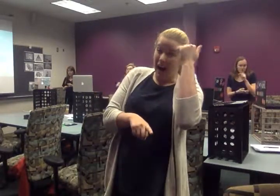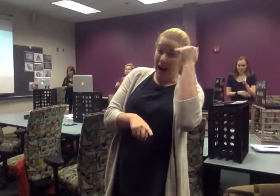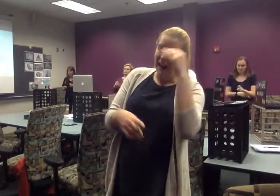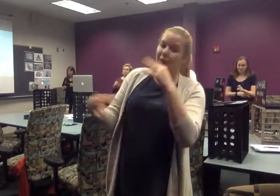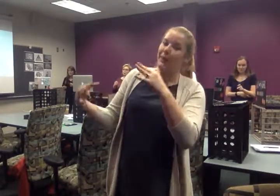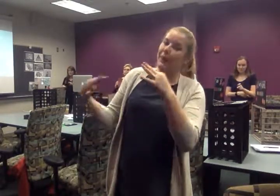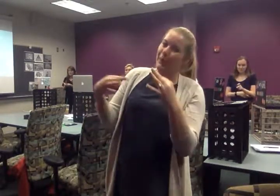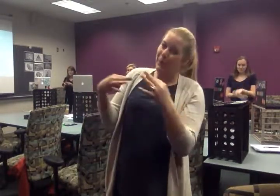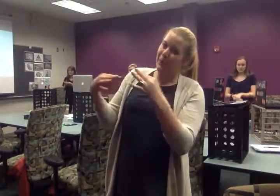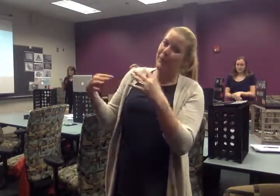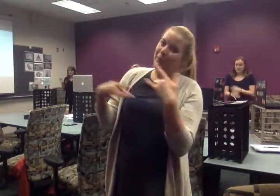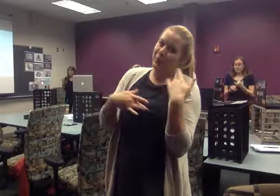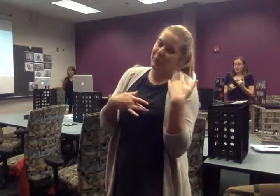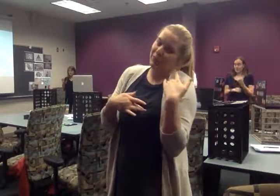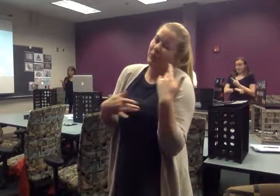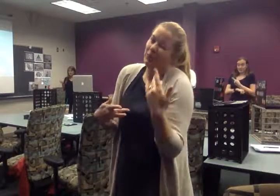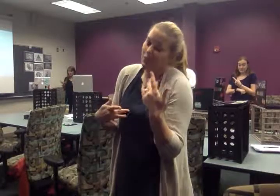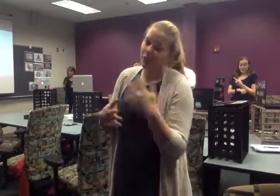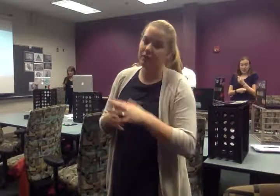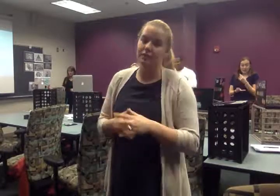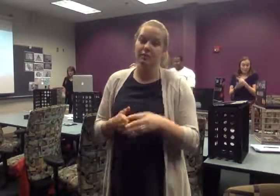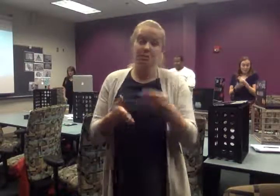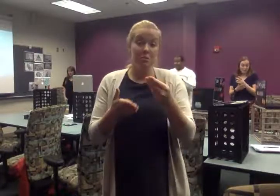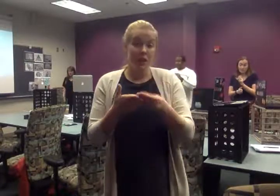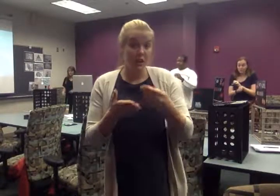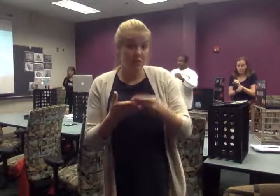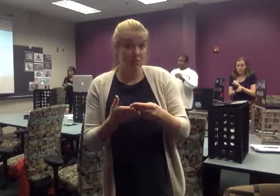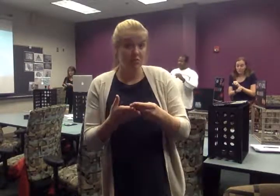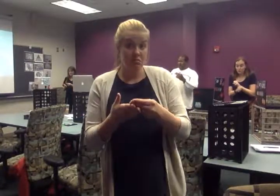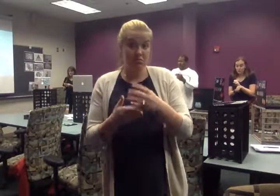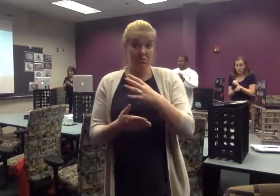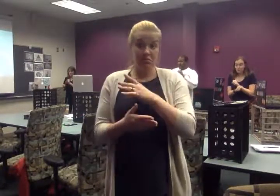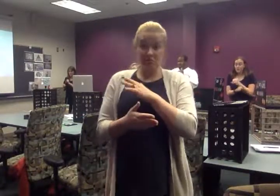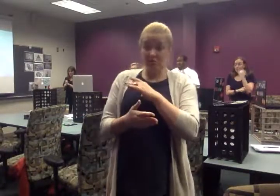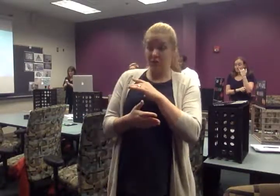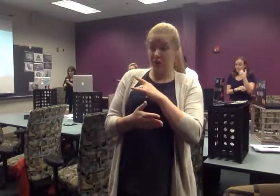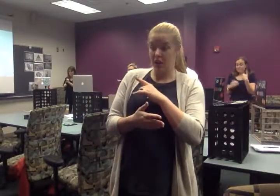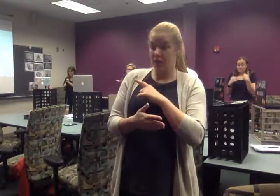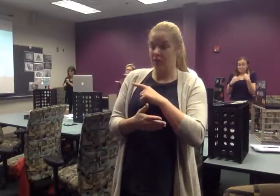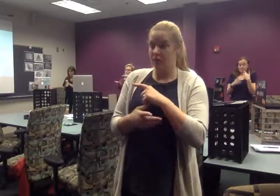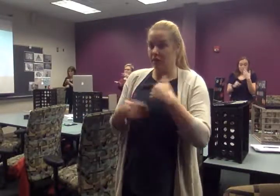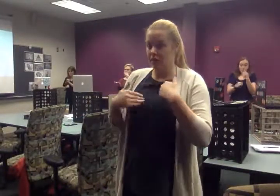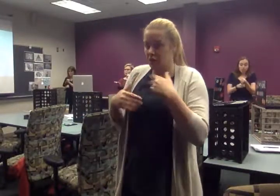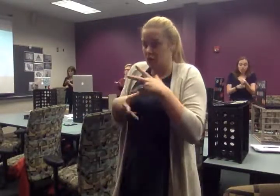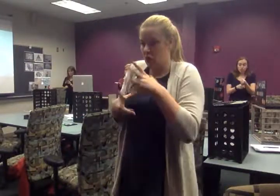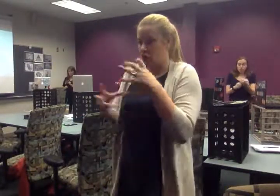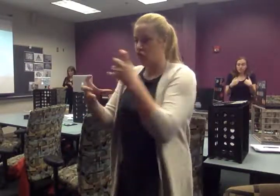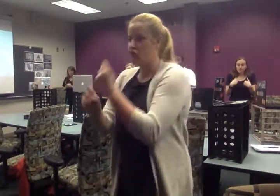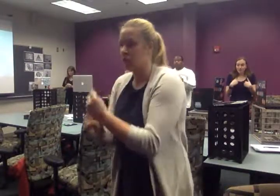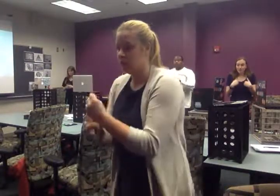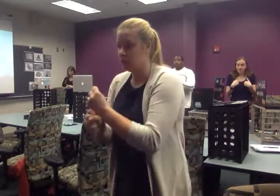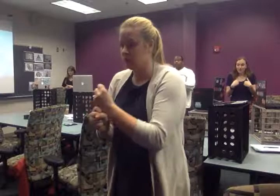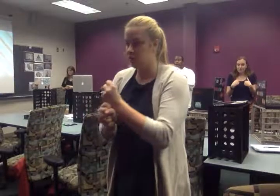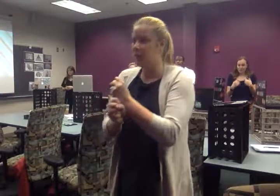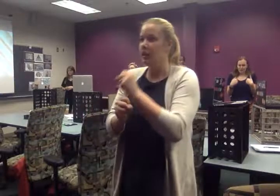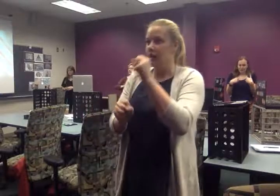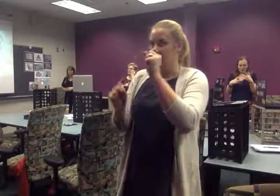like today, actually. Money works as long as there is some form of trust and a way to make people meet their obligations. People used to